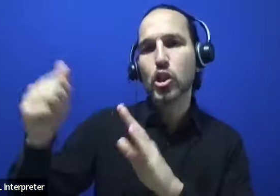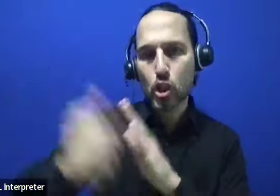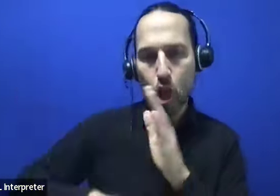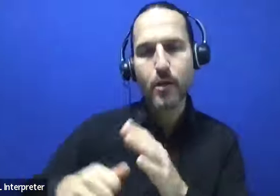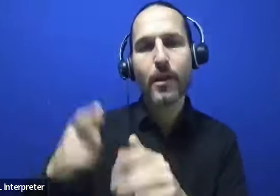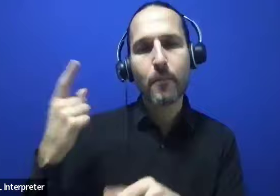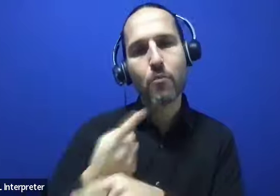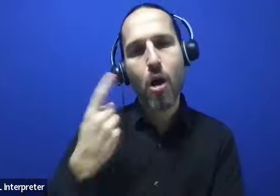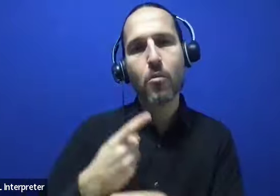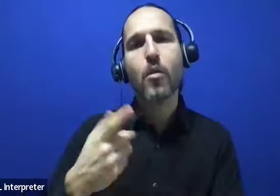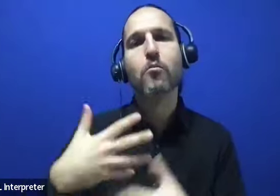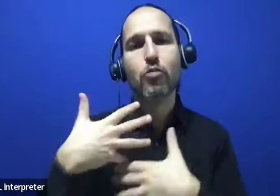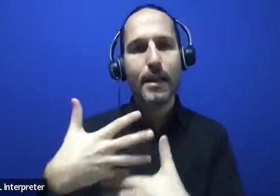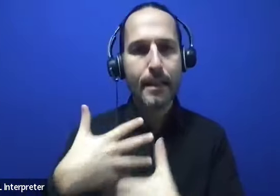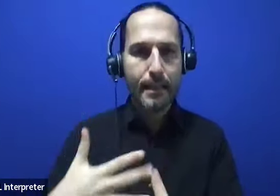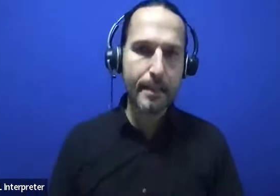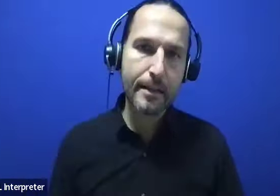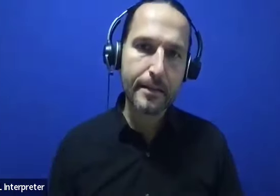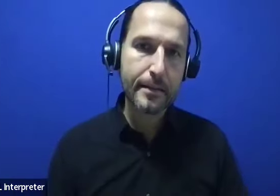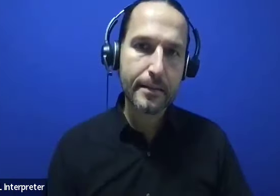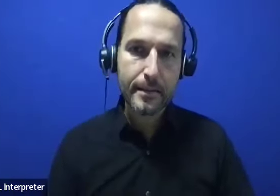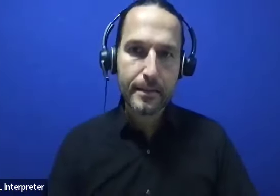can breathe properly.